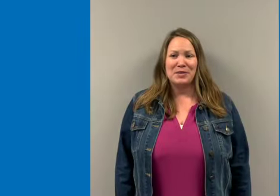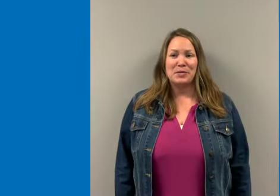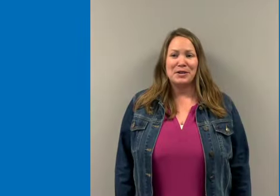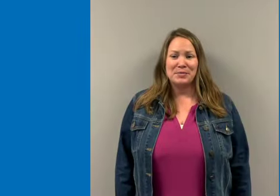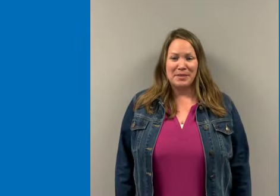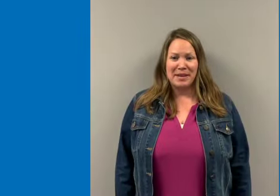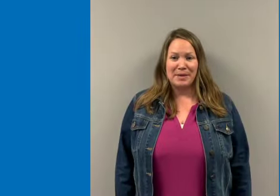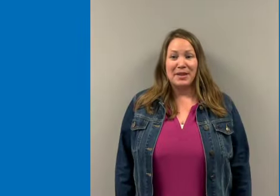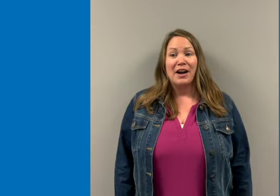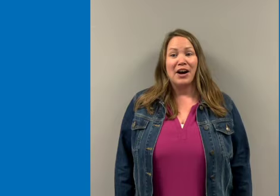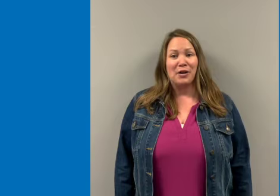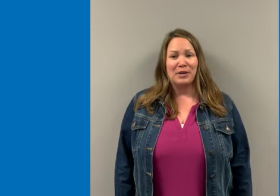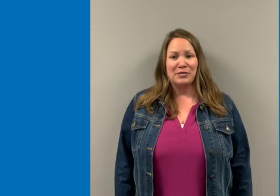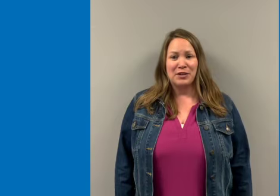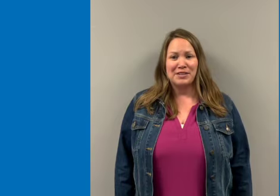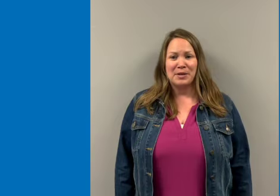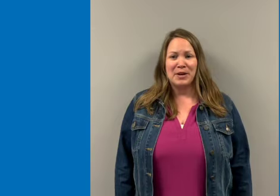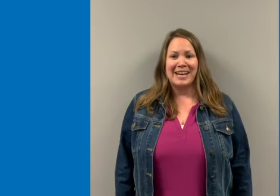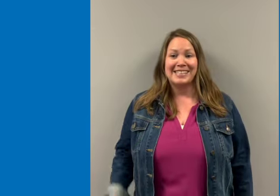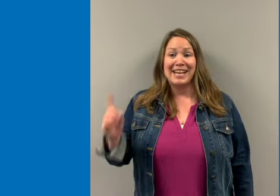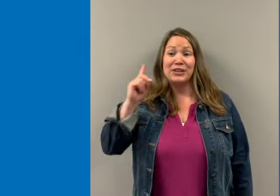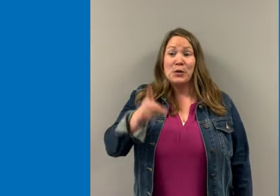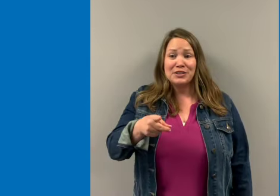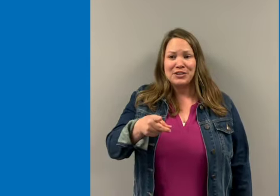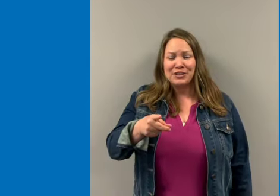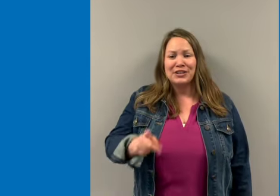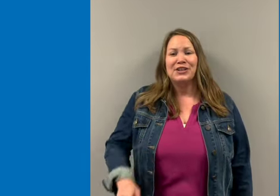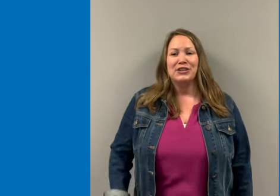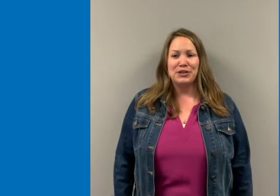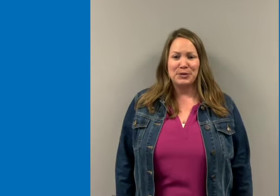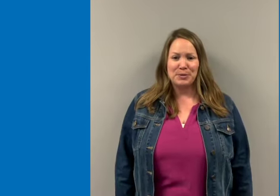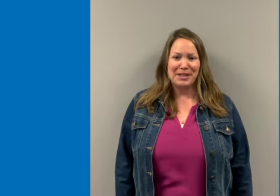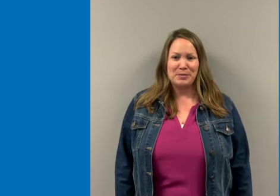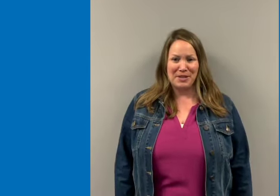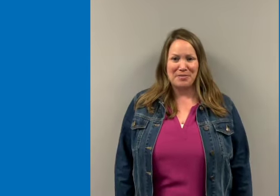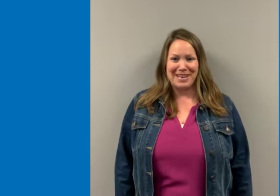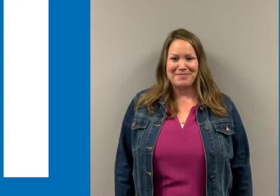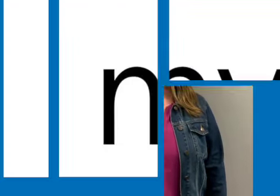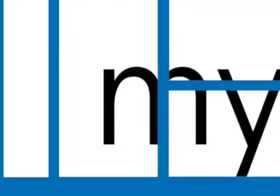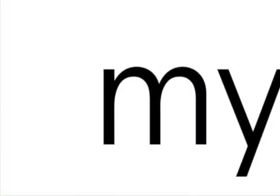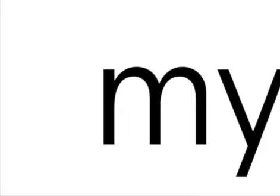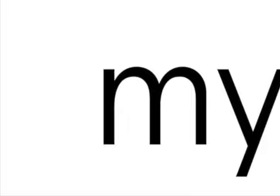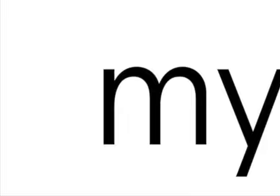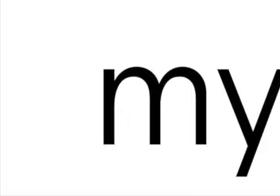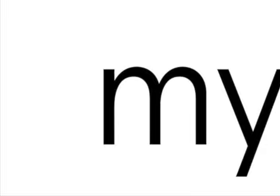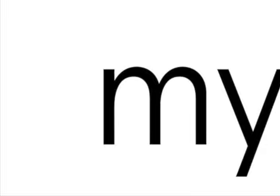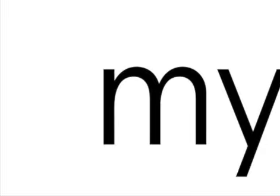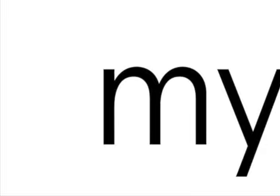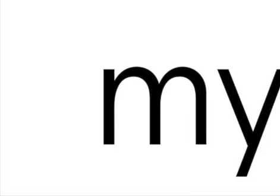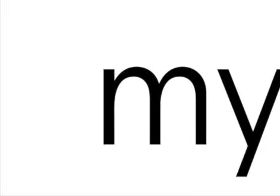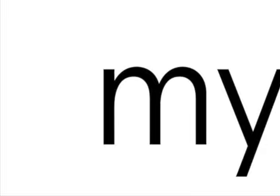You're going to read words with me. I'll read first, and when I say your turn, you read with me.